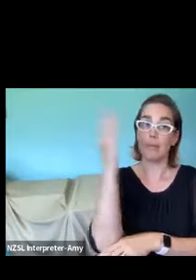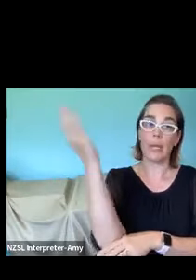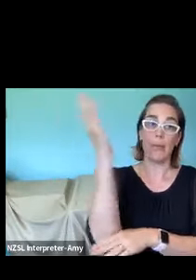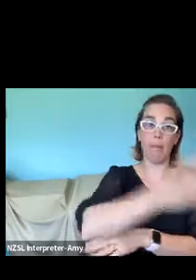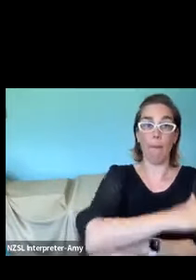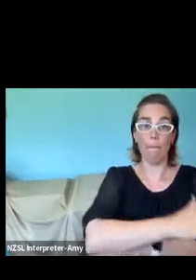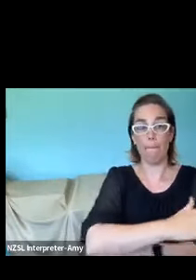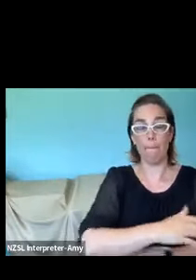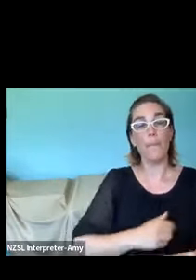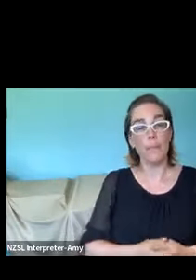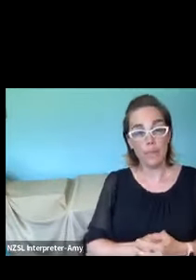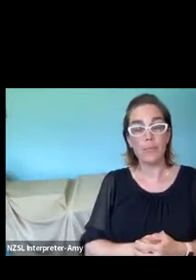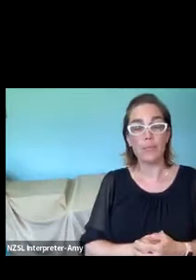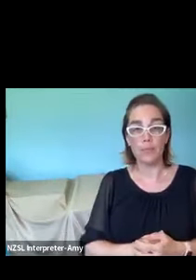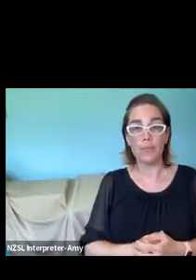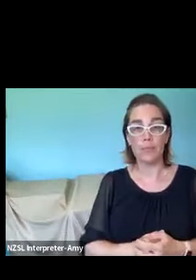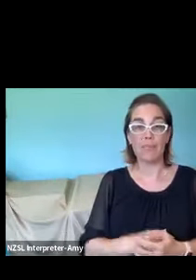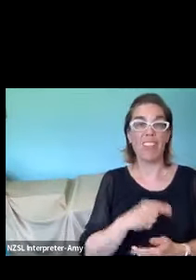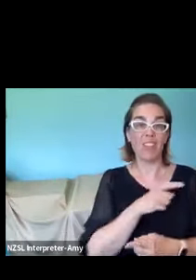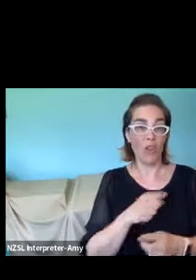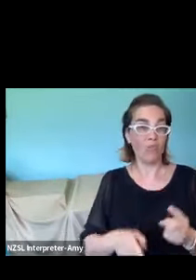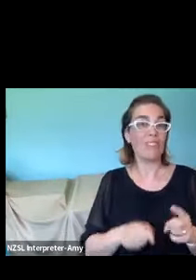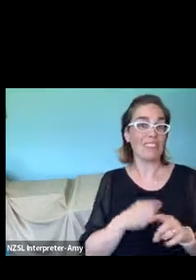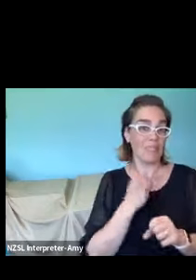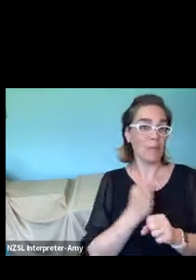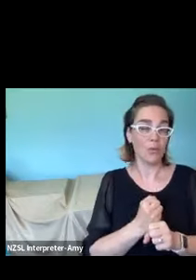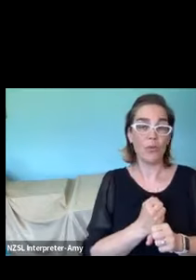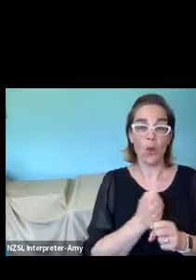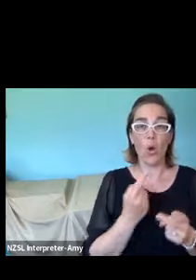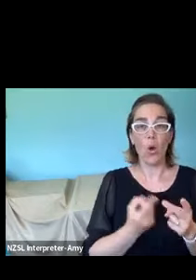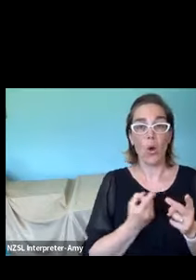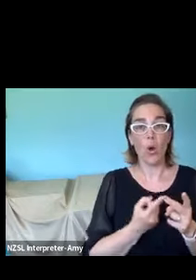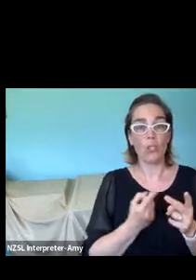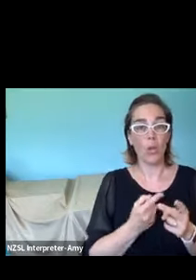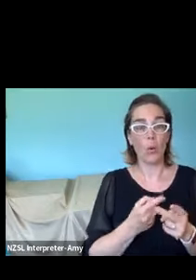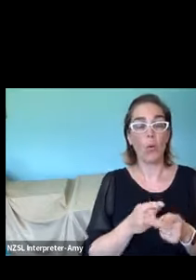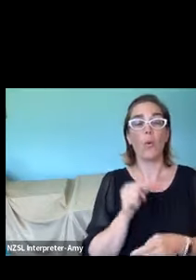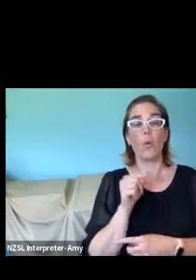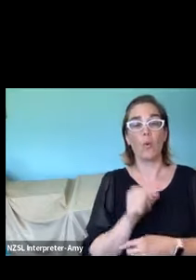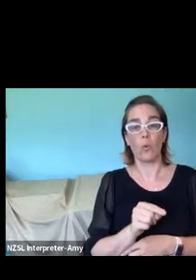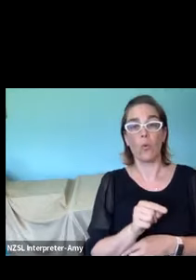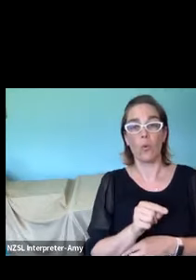those examples. And also they were disrupted